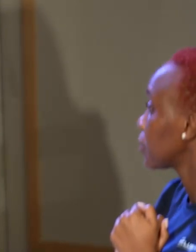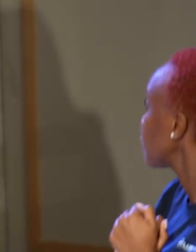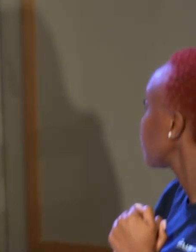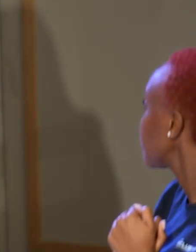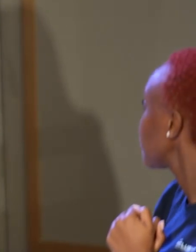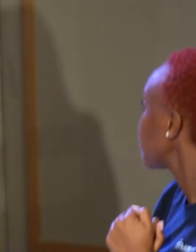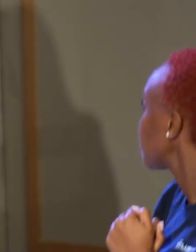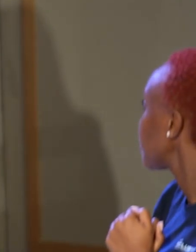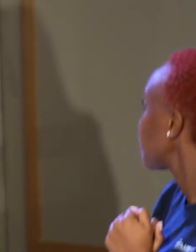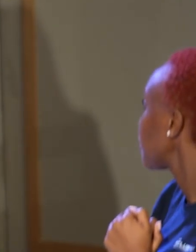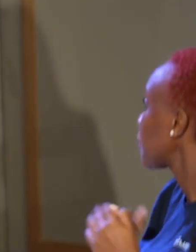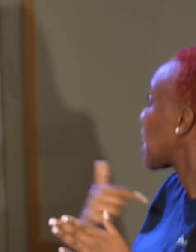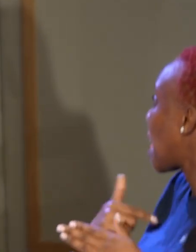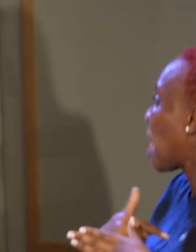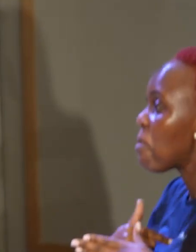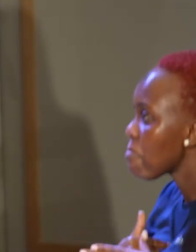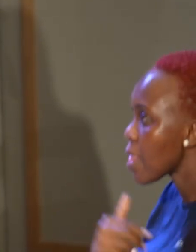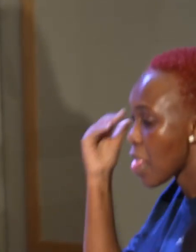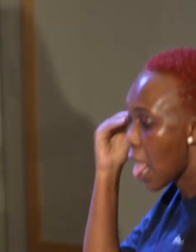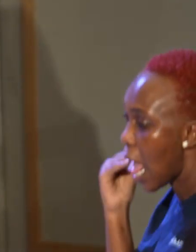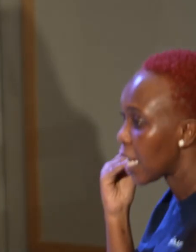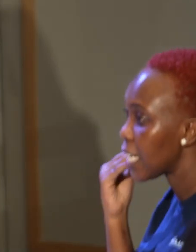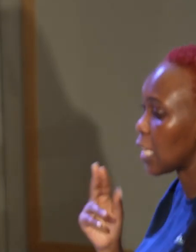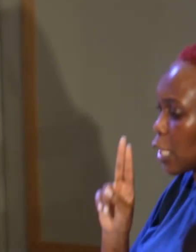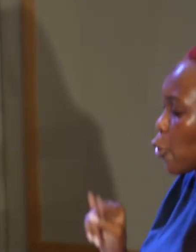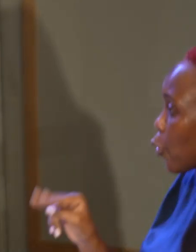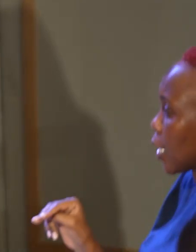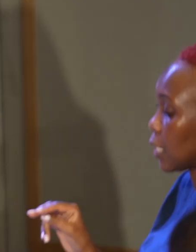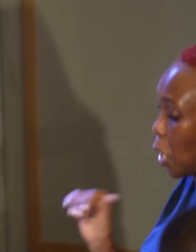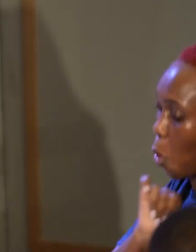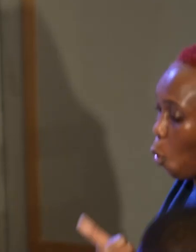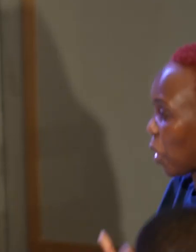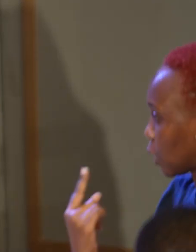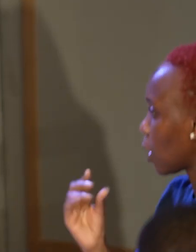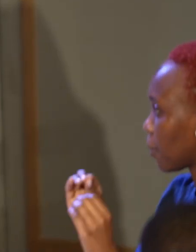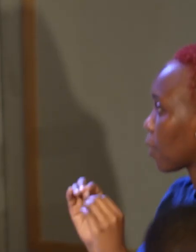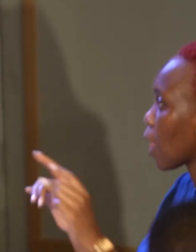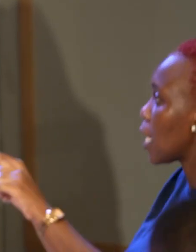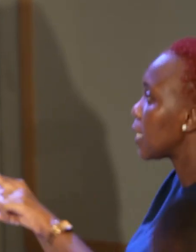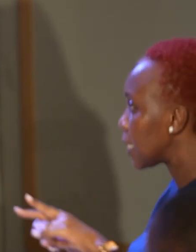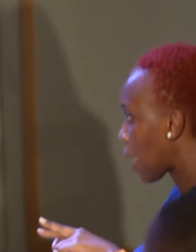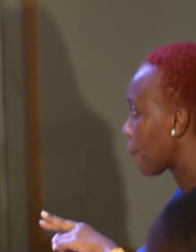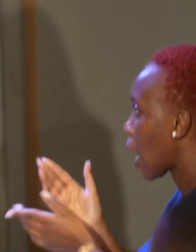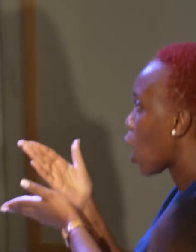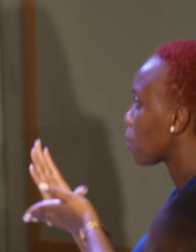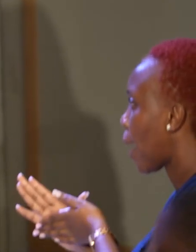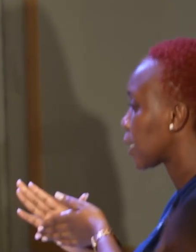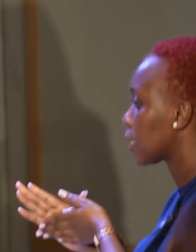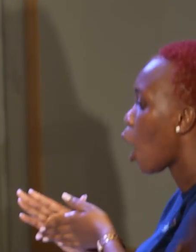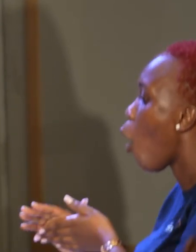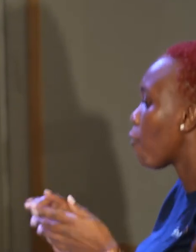Apart from heading the Norwegian authority, I also headed the SAGA, the Strategic Advisory Group